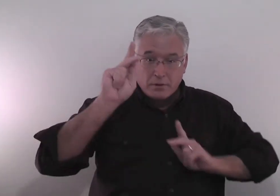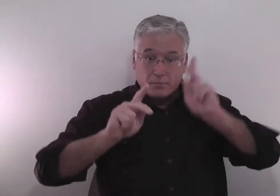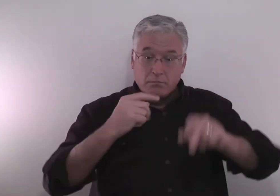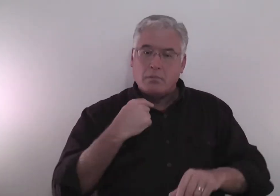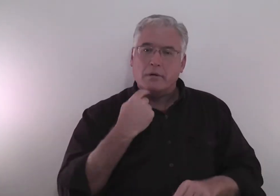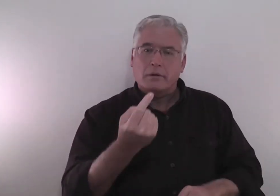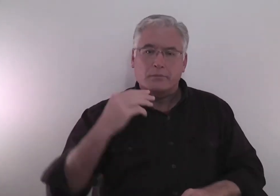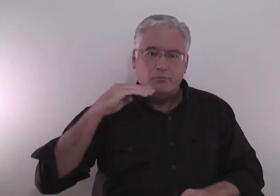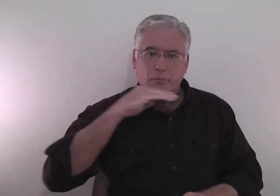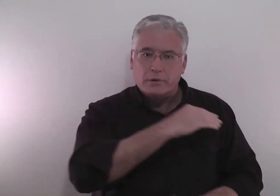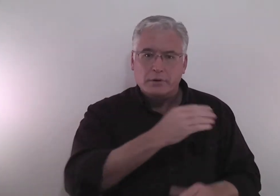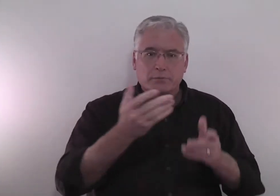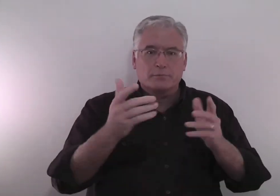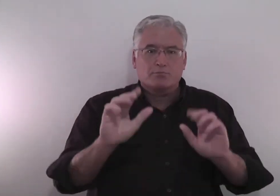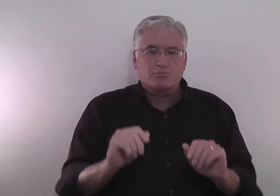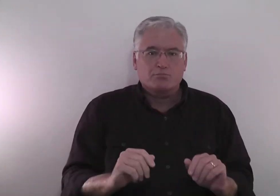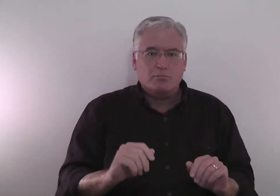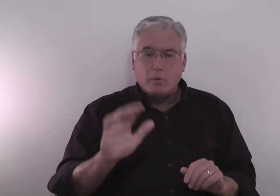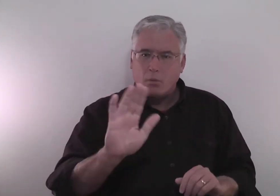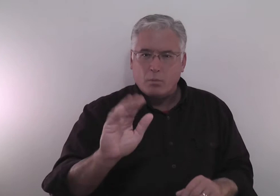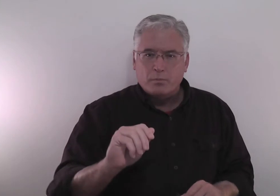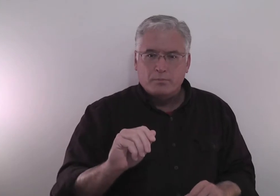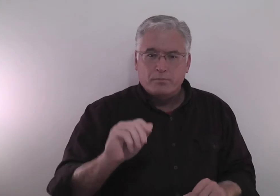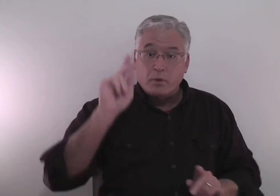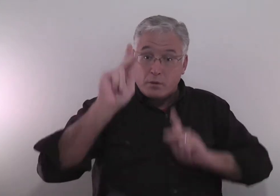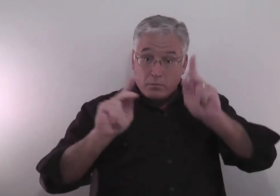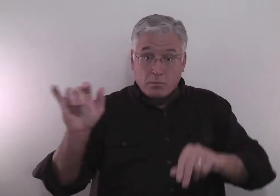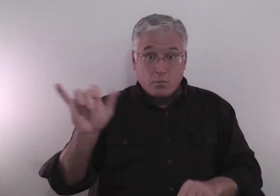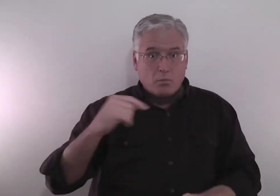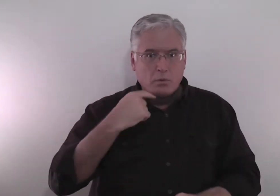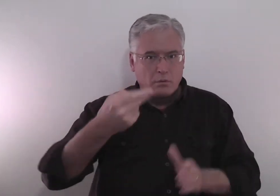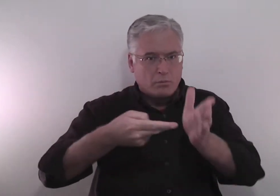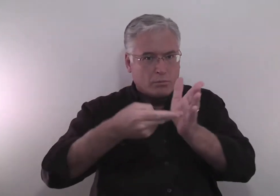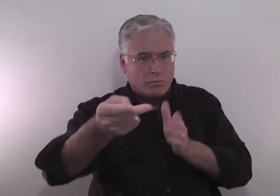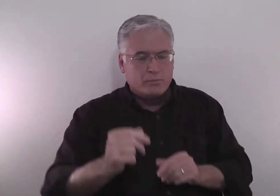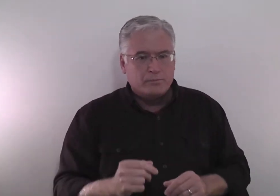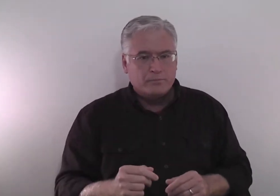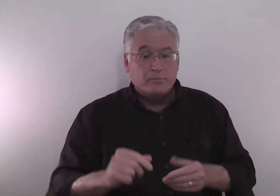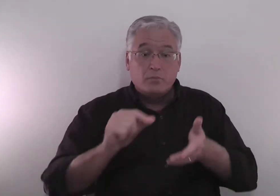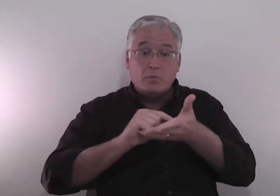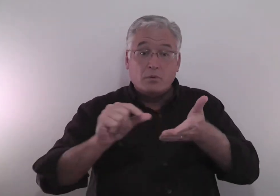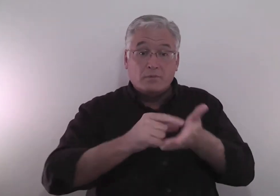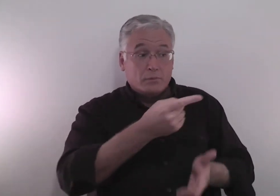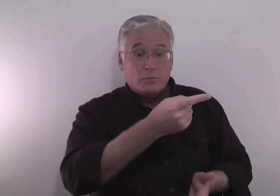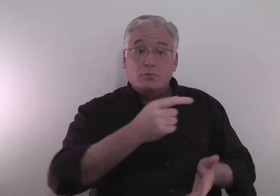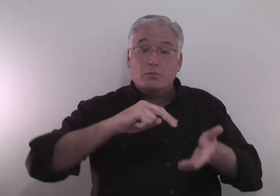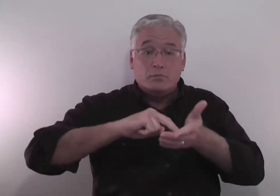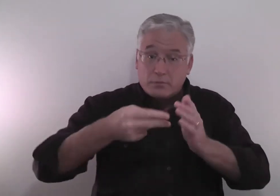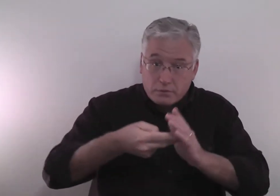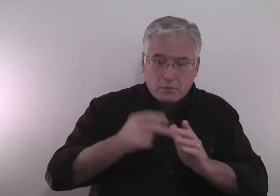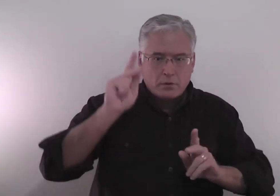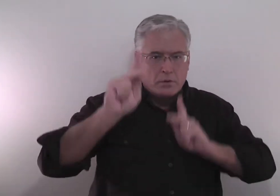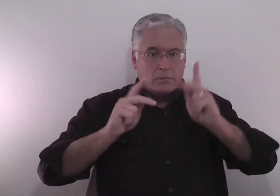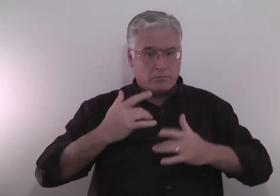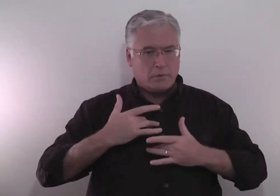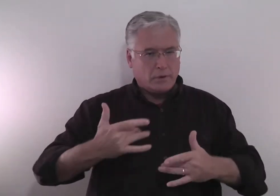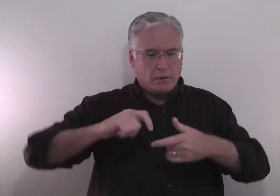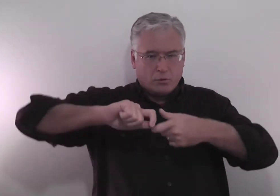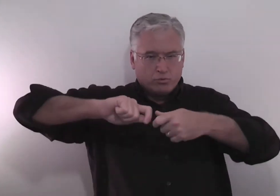Okay, now, does that mean that people, that they're all lying? That that's all they do? No, people tell the truth also. The verse means that people